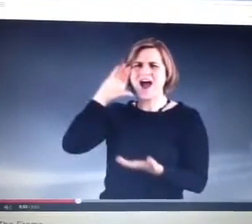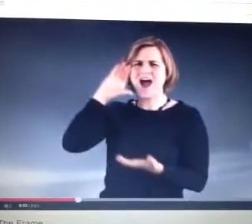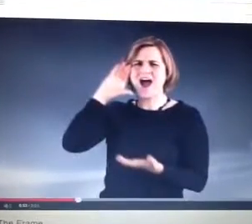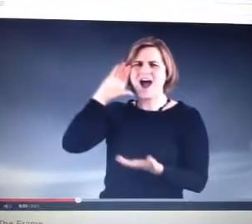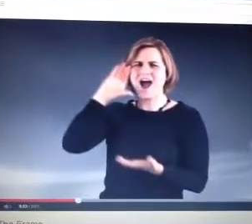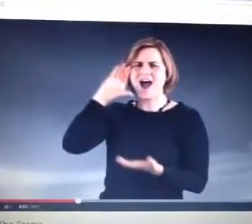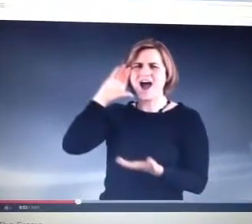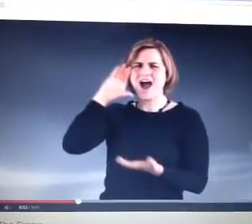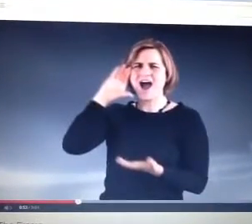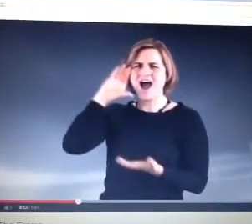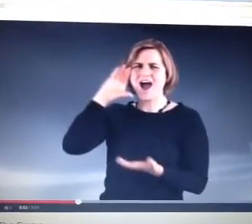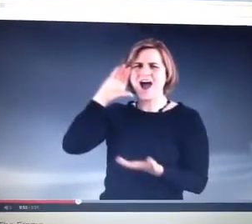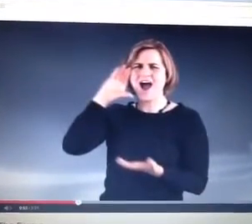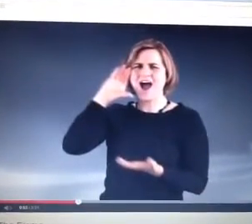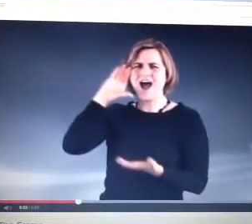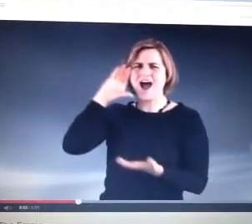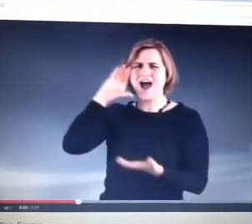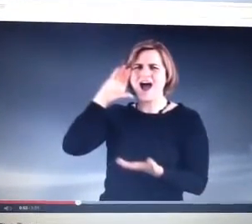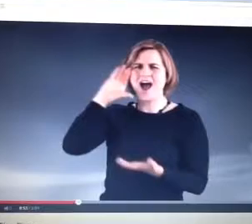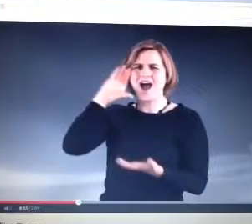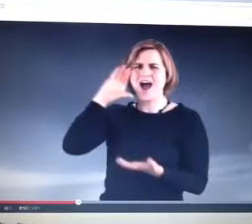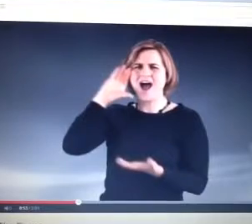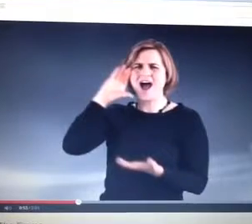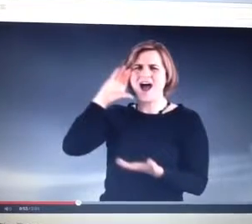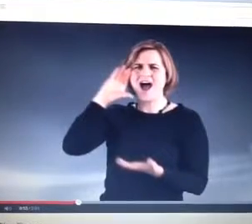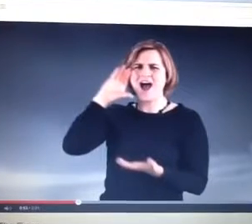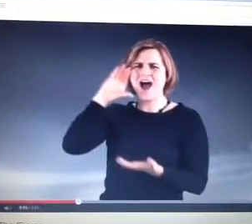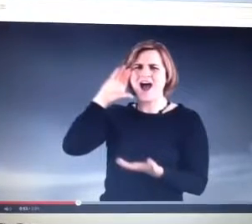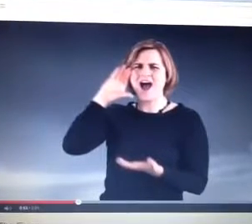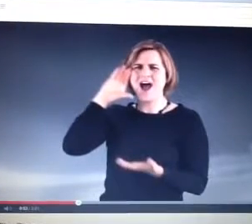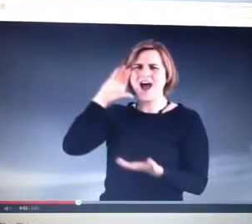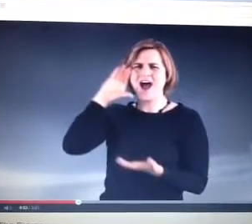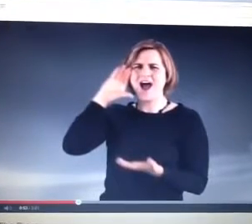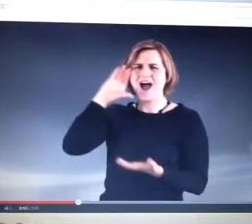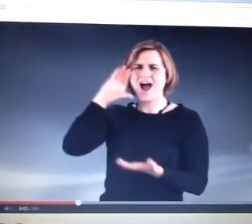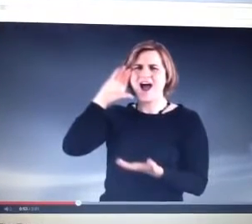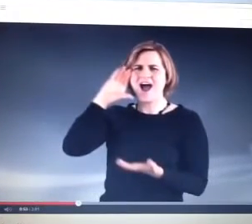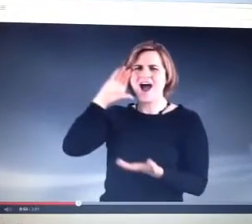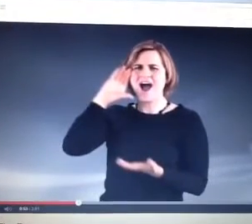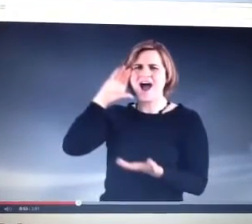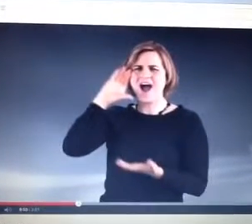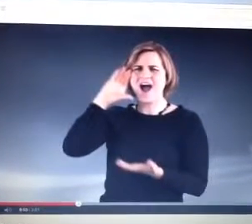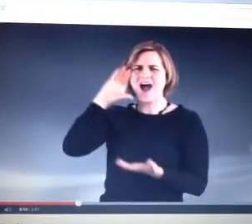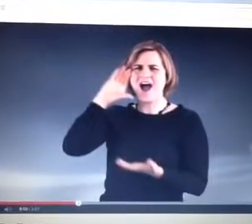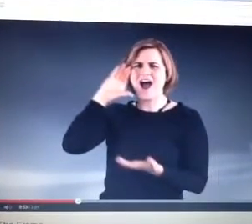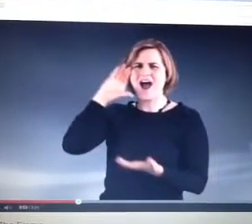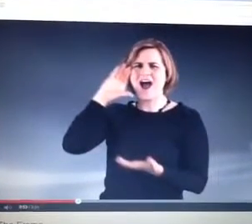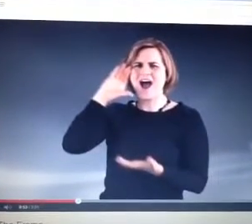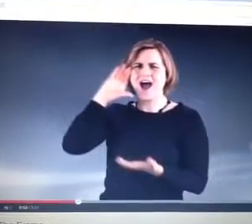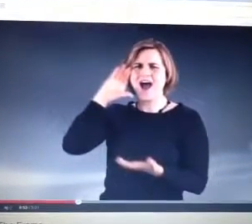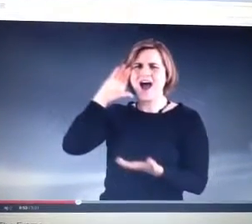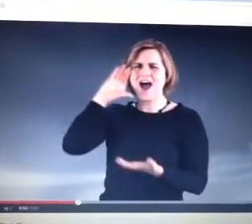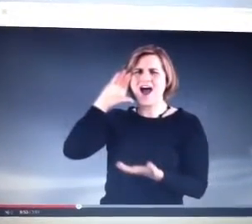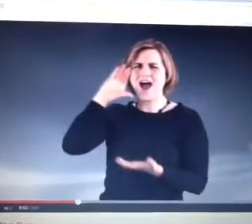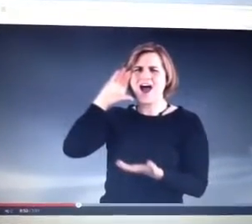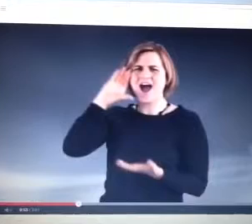So all of the old pictures and decorations that I had at our house in South Dakota, I brought them, and I tried them in the